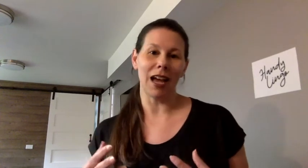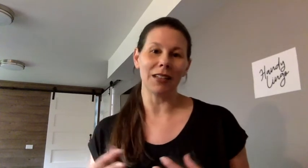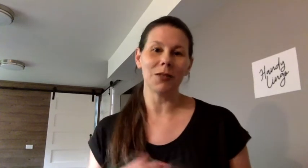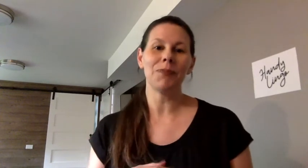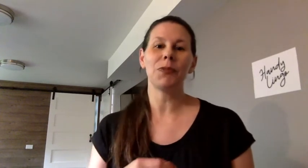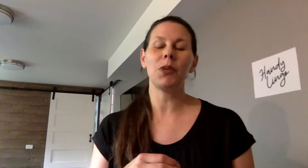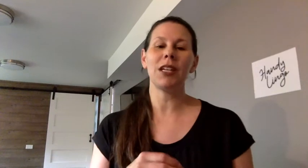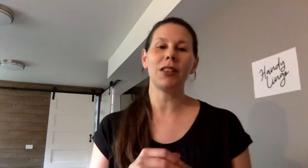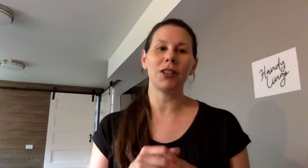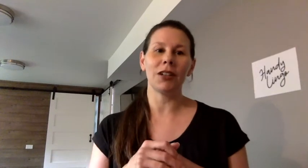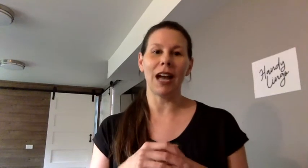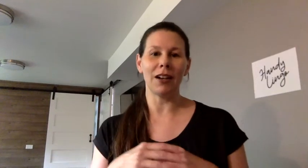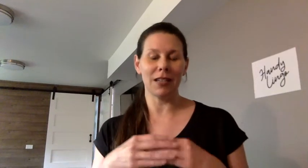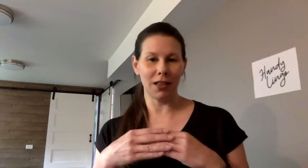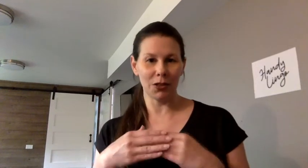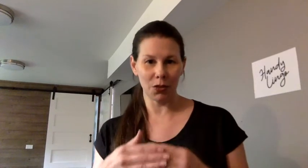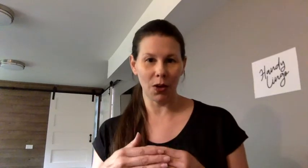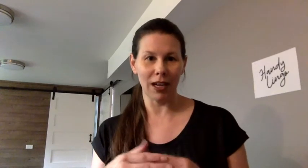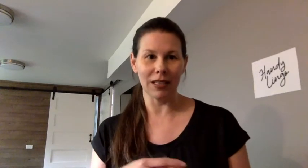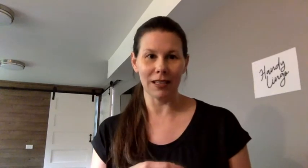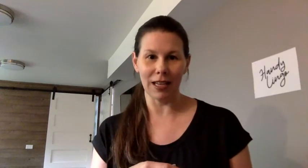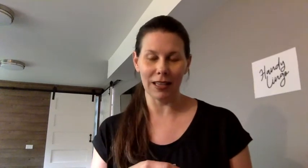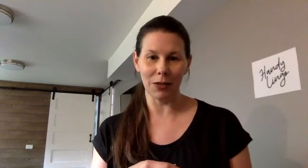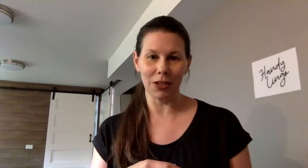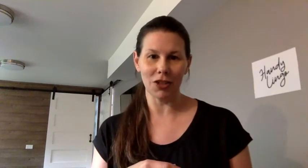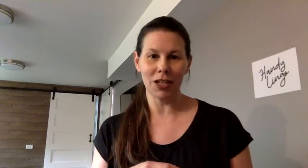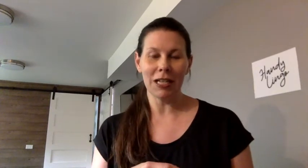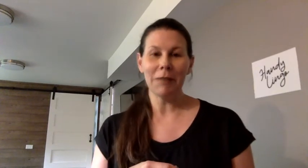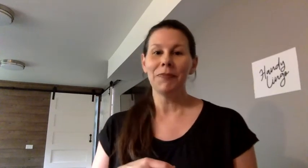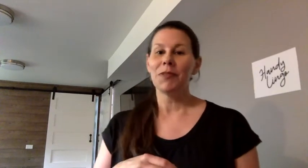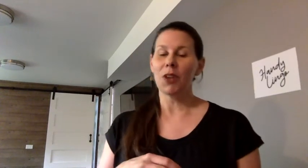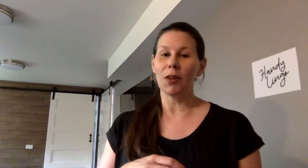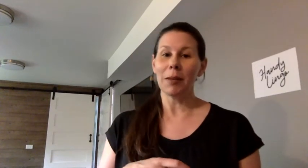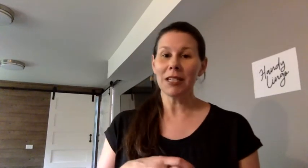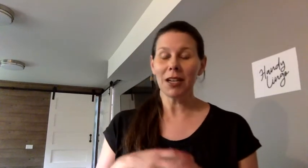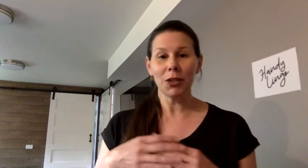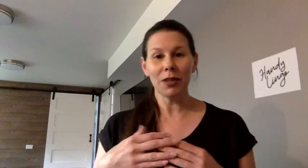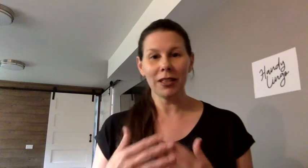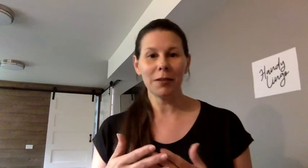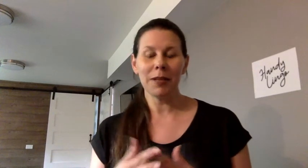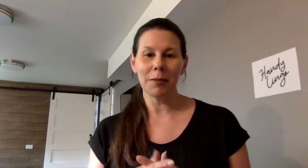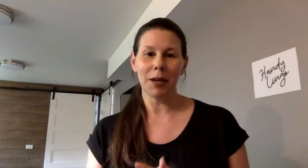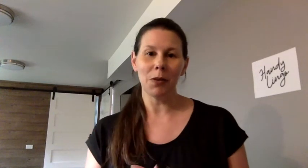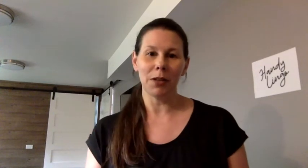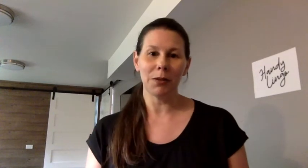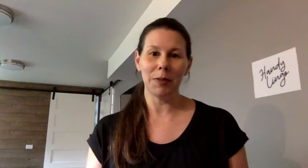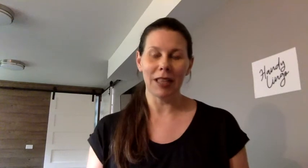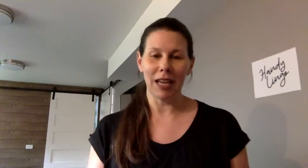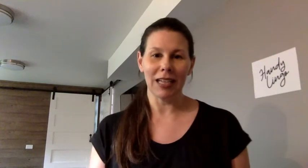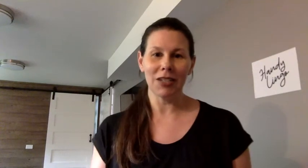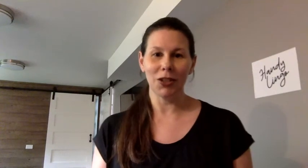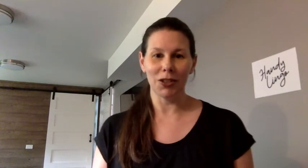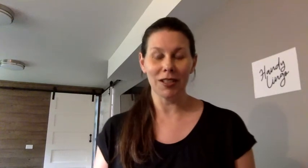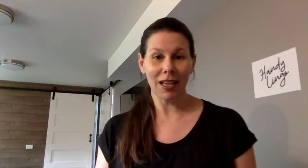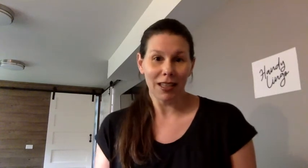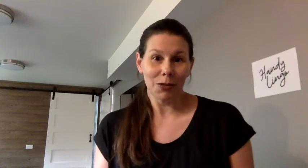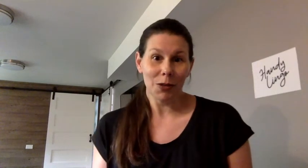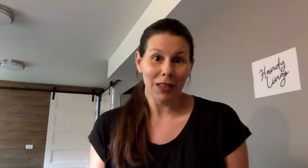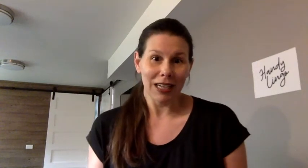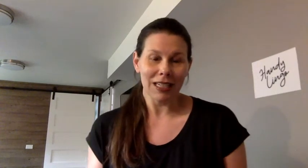signs, we learn how to tell a story in sign language. So let me tell you a little bit about what it would be like to learn sign language with Handy